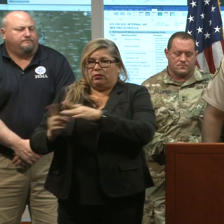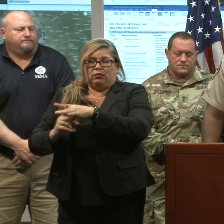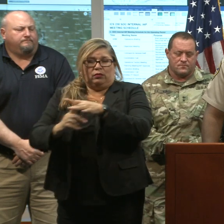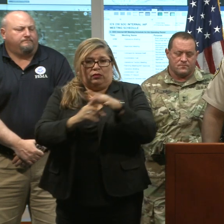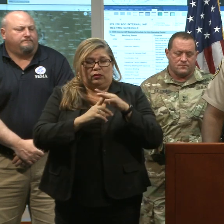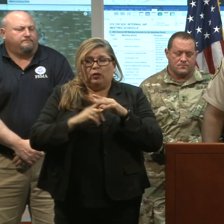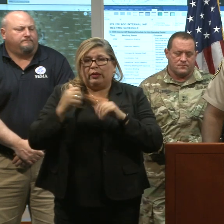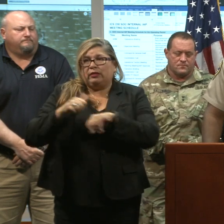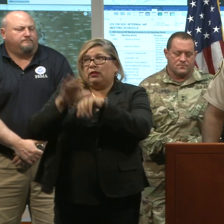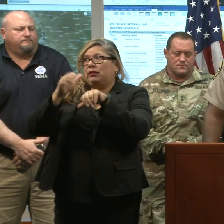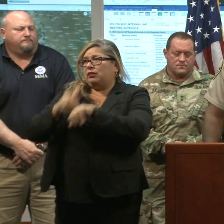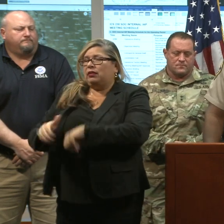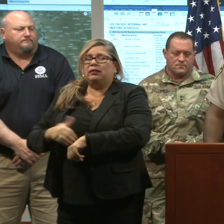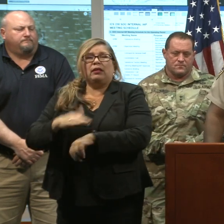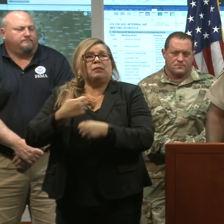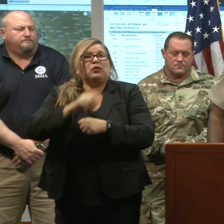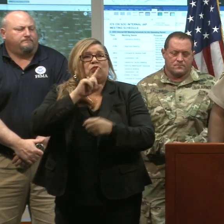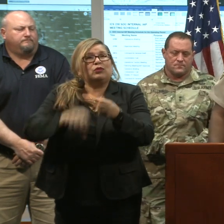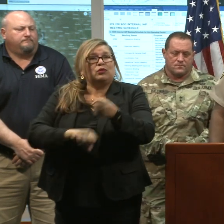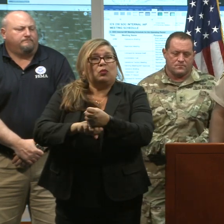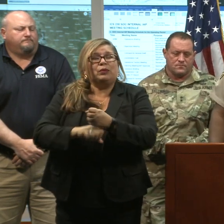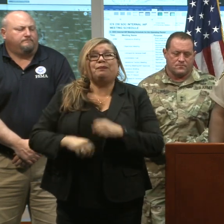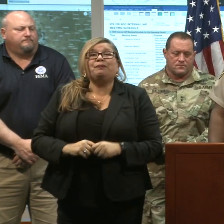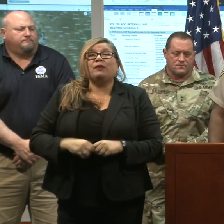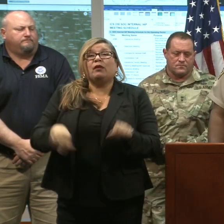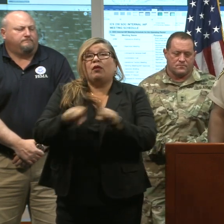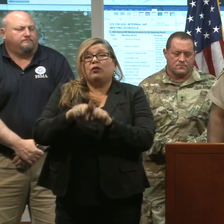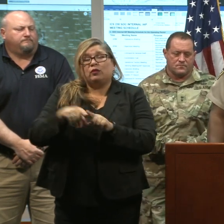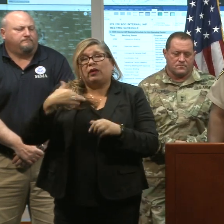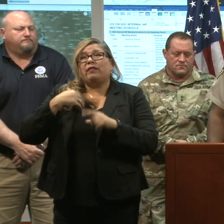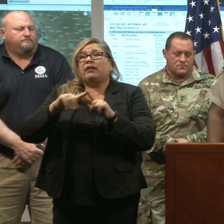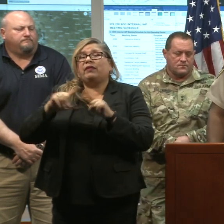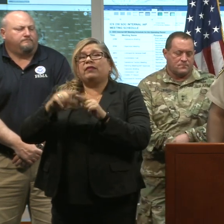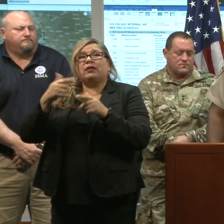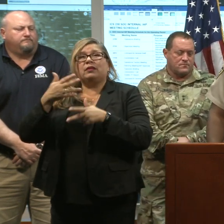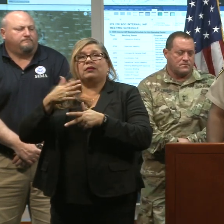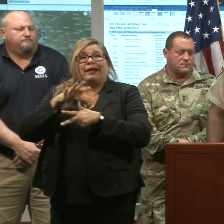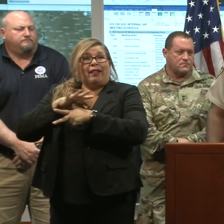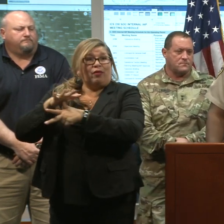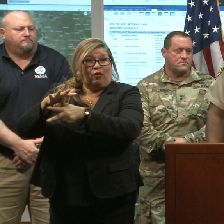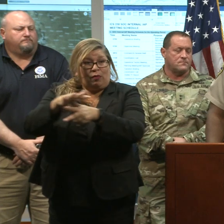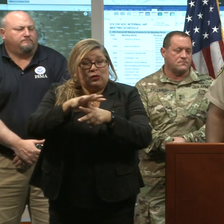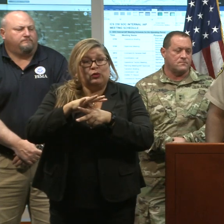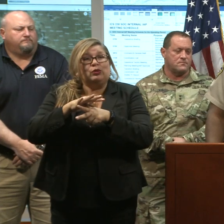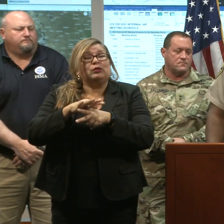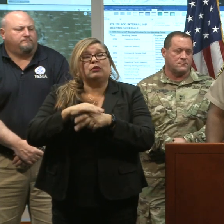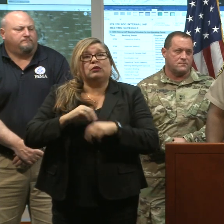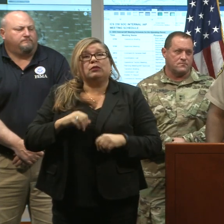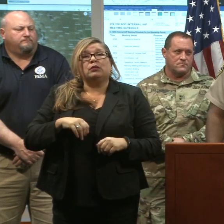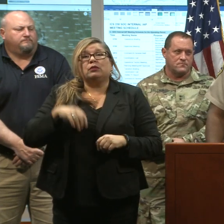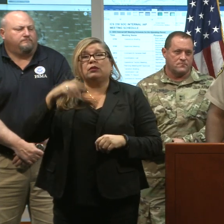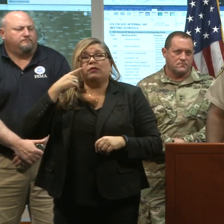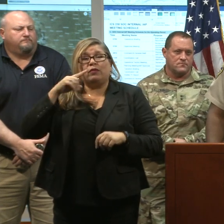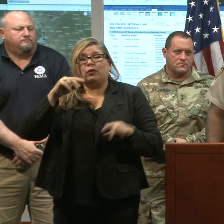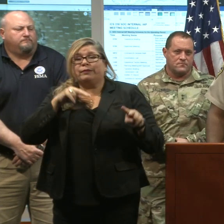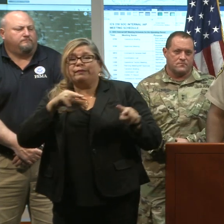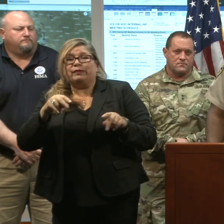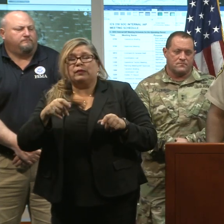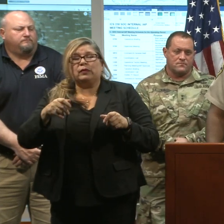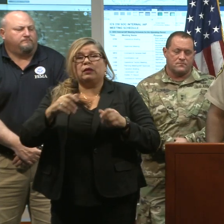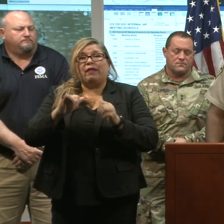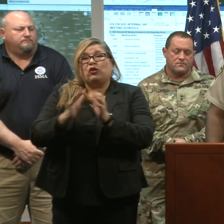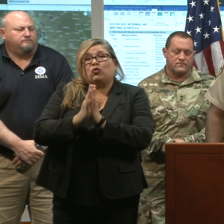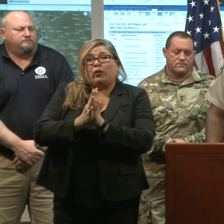to provide support. We also have a number of air assets, our helicopters for traffic monitoring,